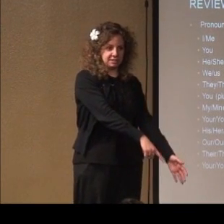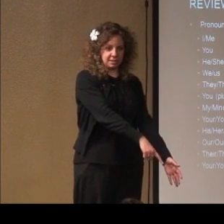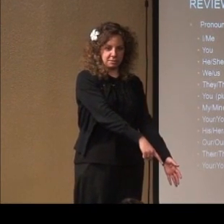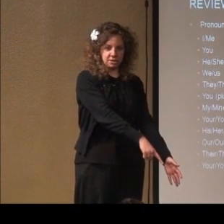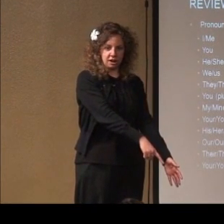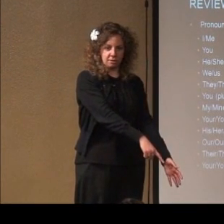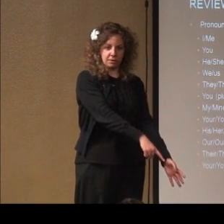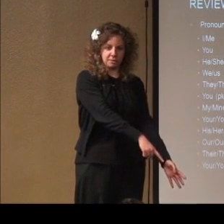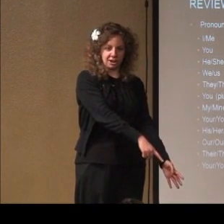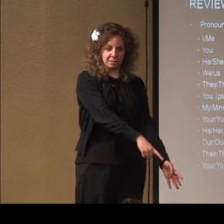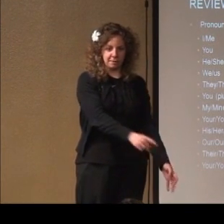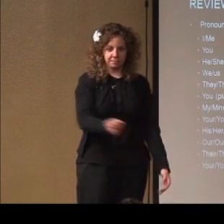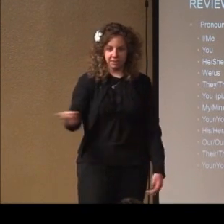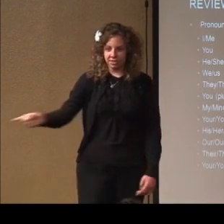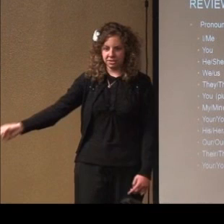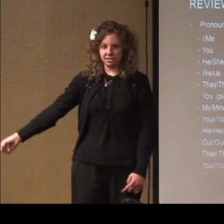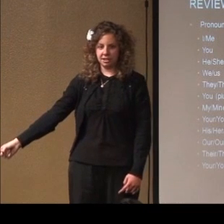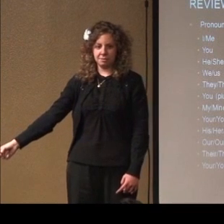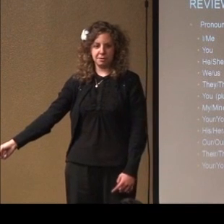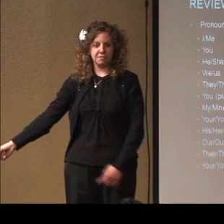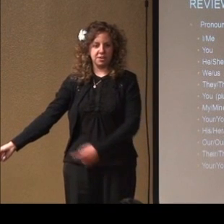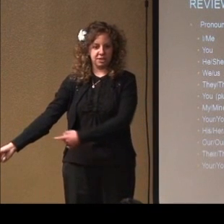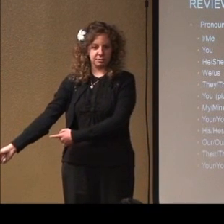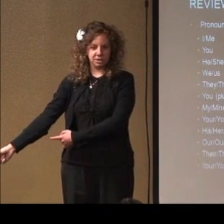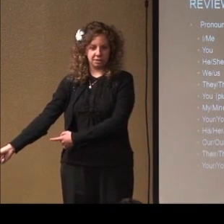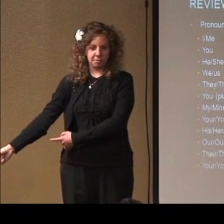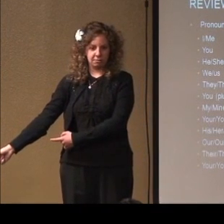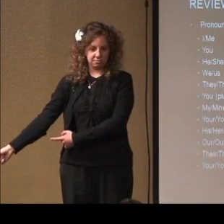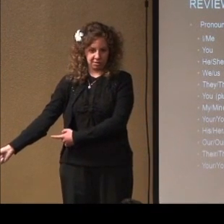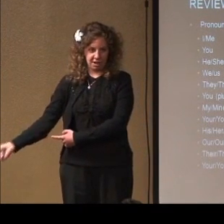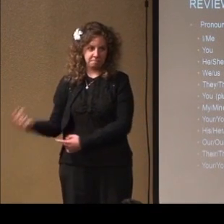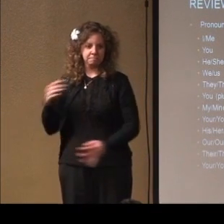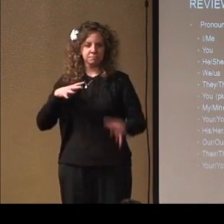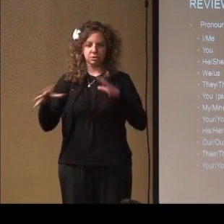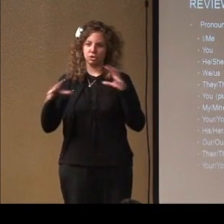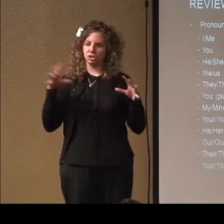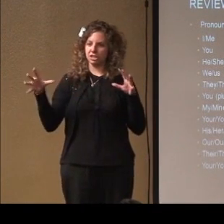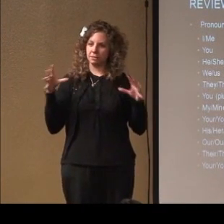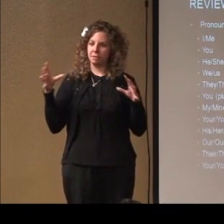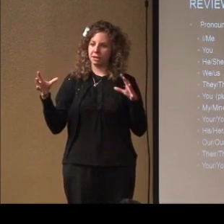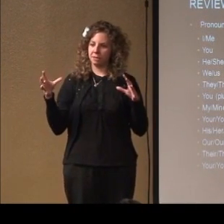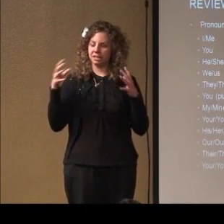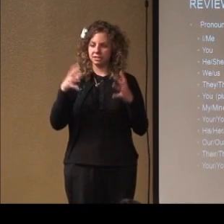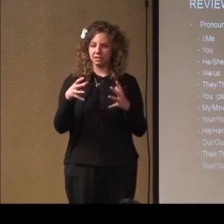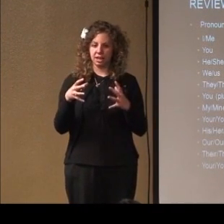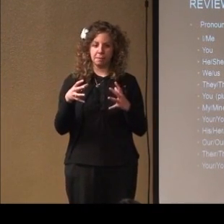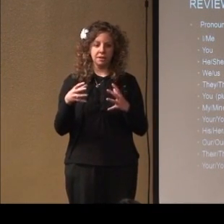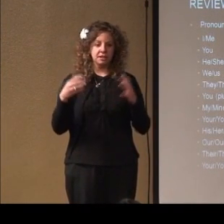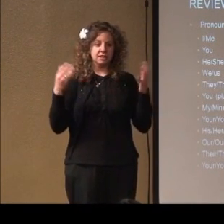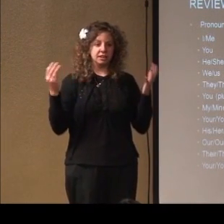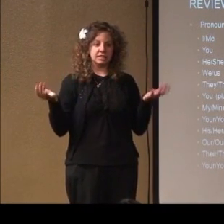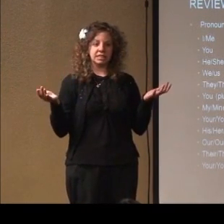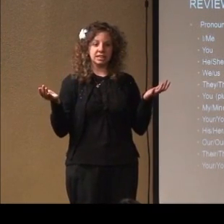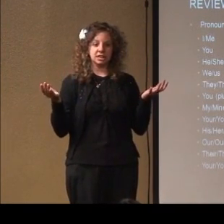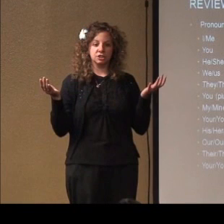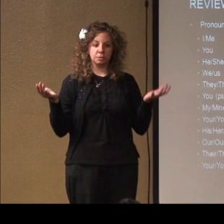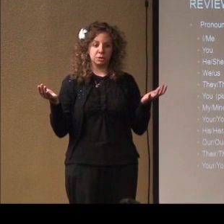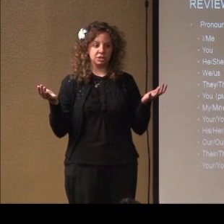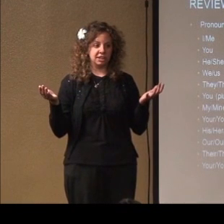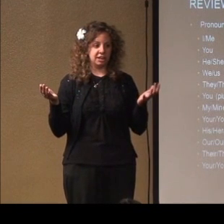is going to be the dog where I'm talking about, this is going to be my friend that I was talking about, okay? So you're just going to pick a place and set up. Now let's say that there's a person here,